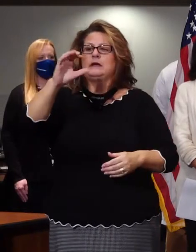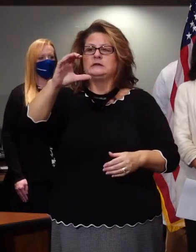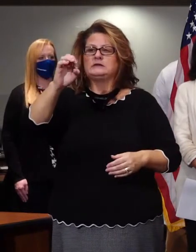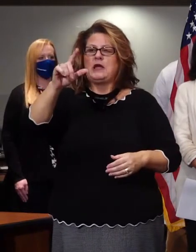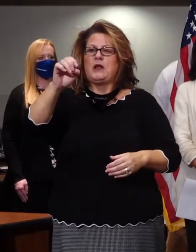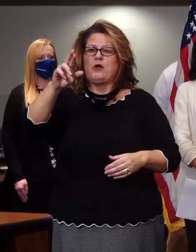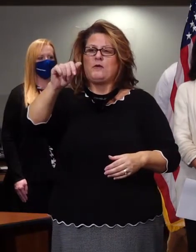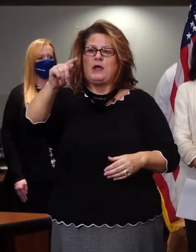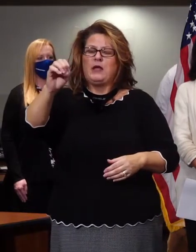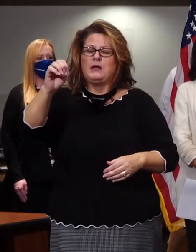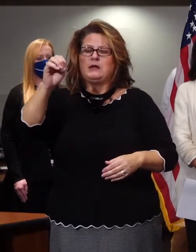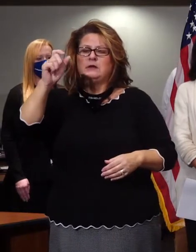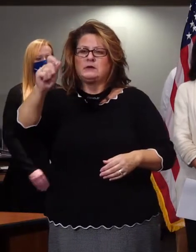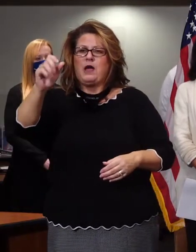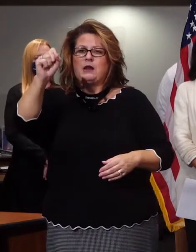accelerate.sc.gov.